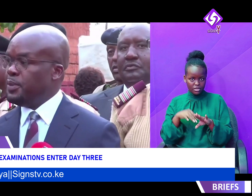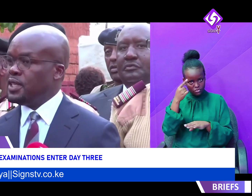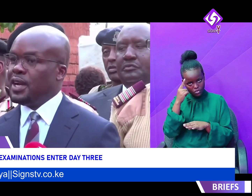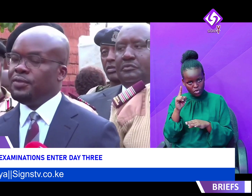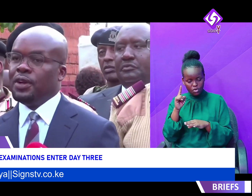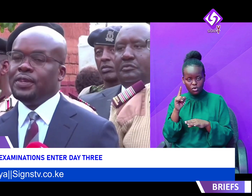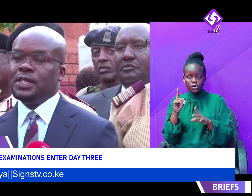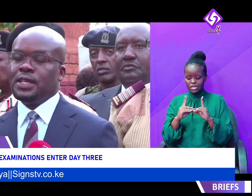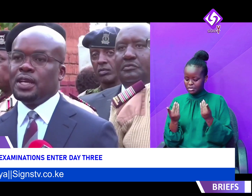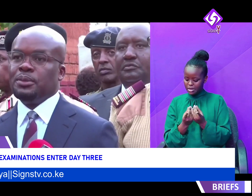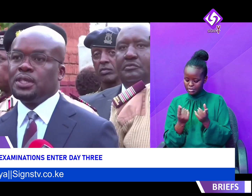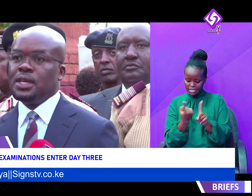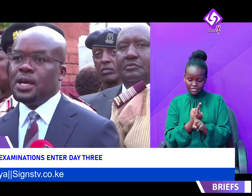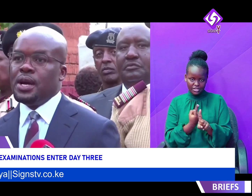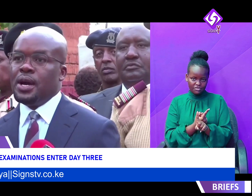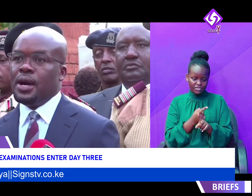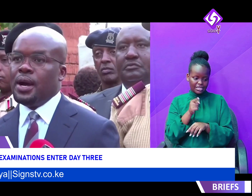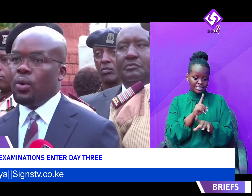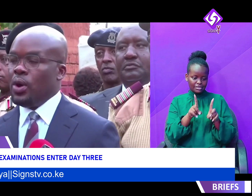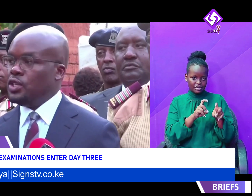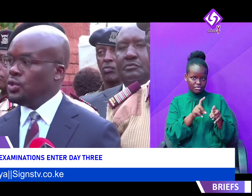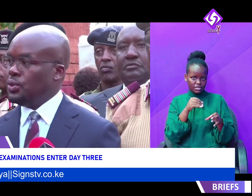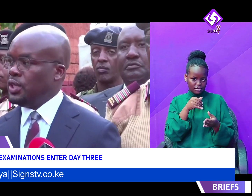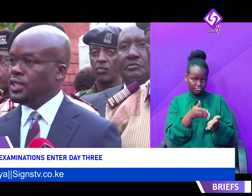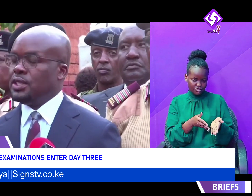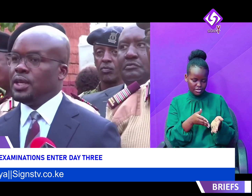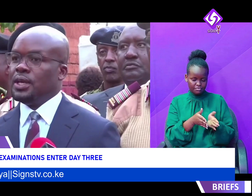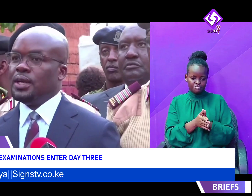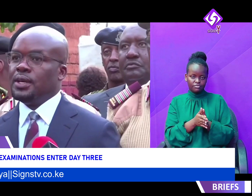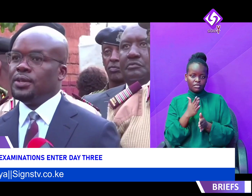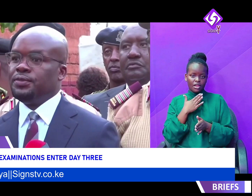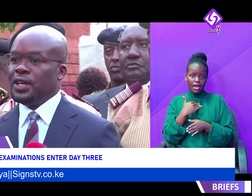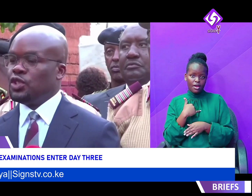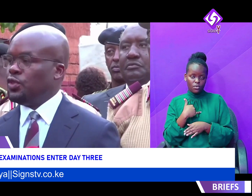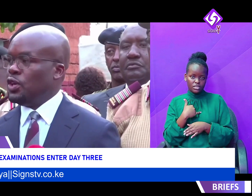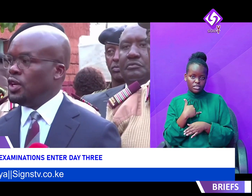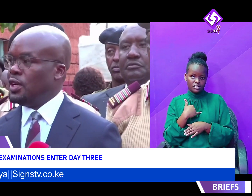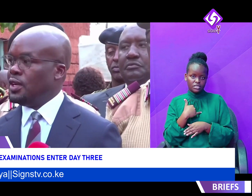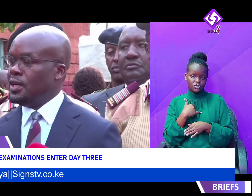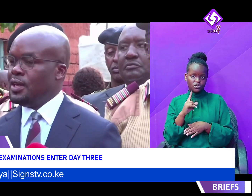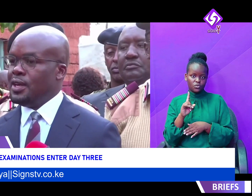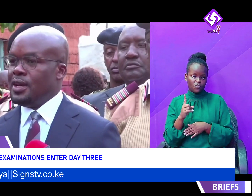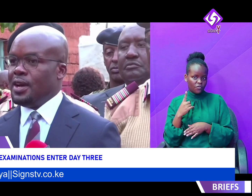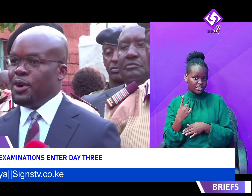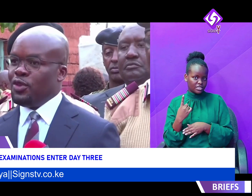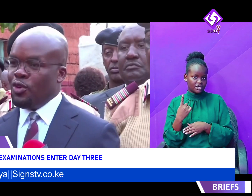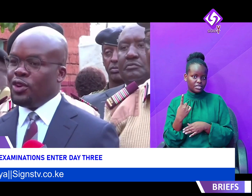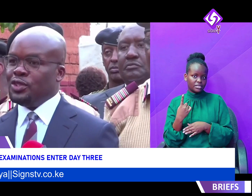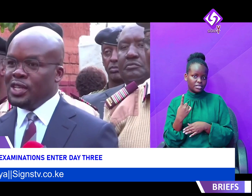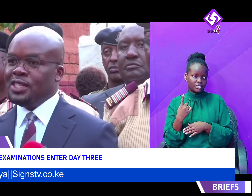departments that are involved in these exams. I want to just first of all apart from congratulating,